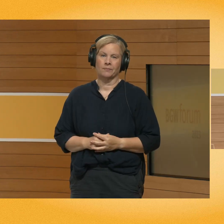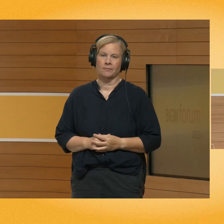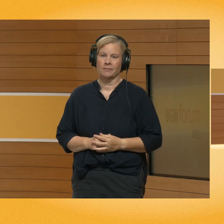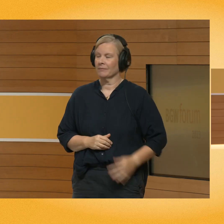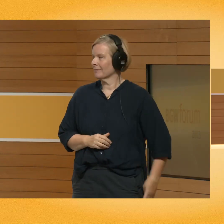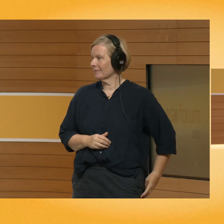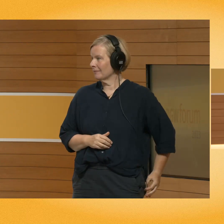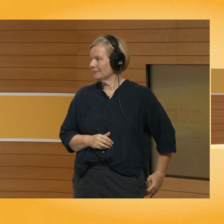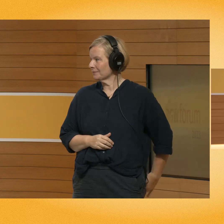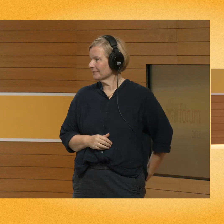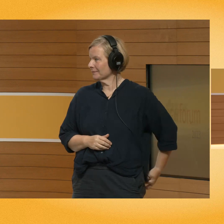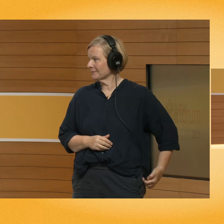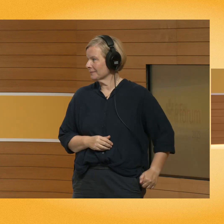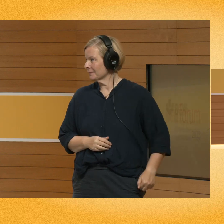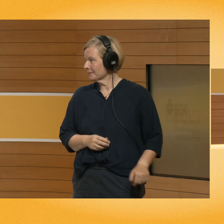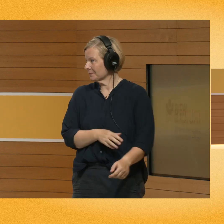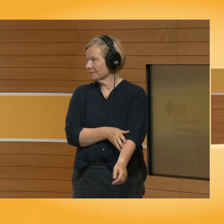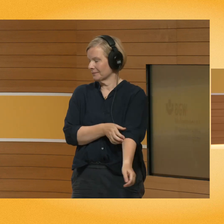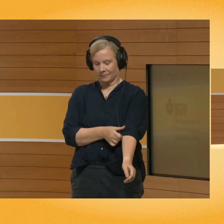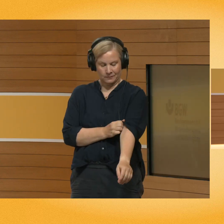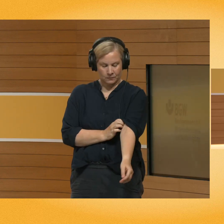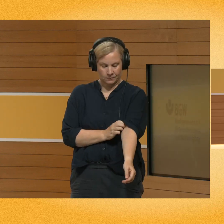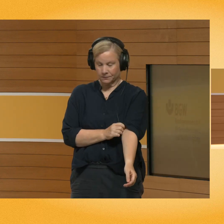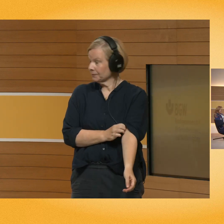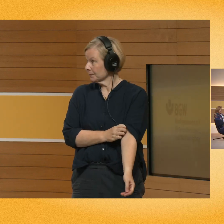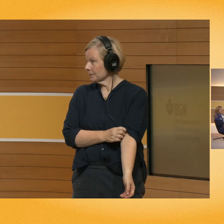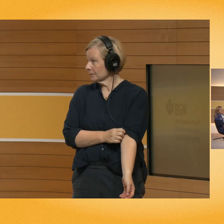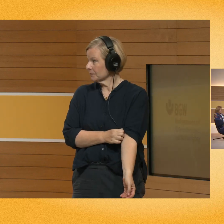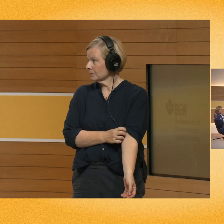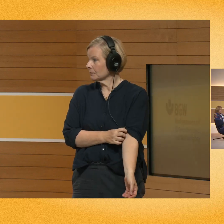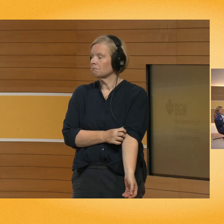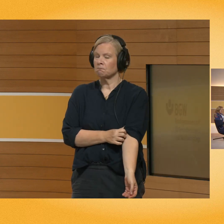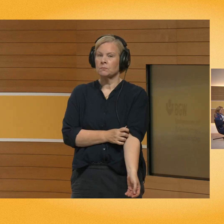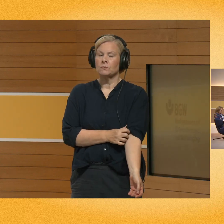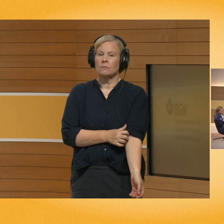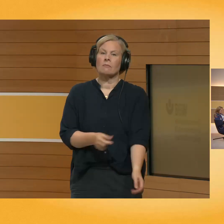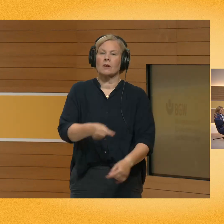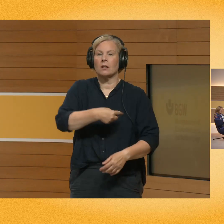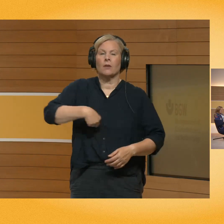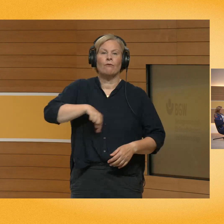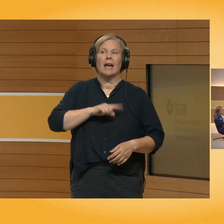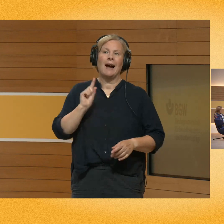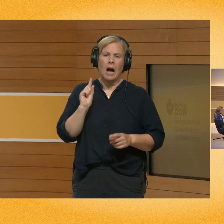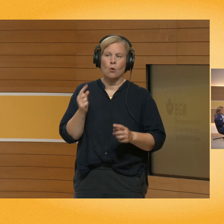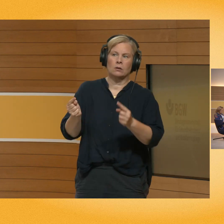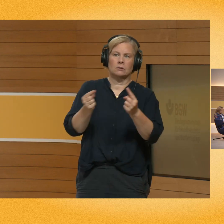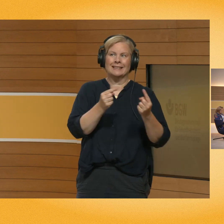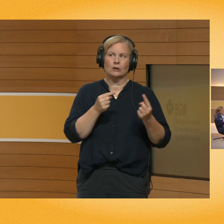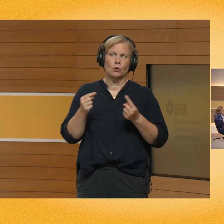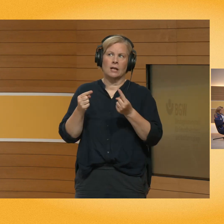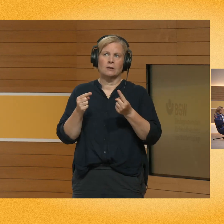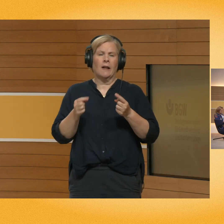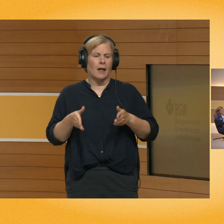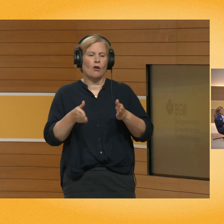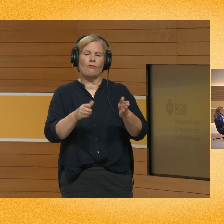So we actually discuss also the accreditation to pathway to excellence, as you explained.